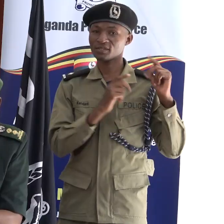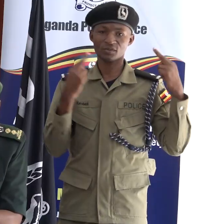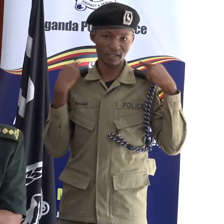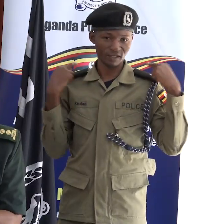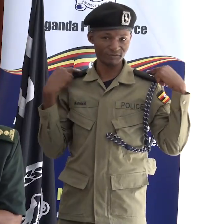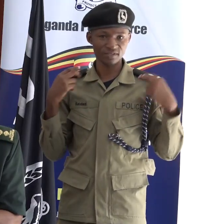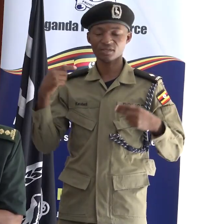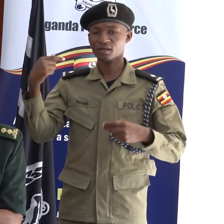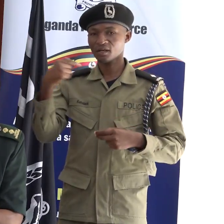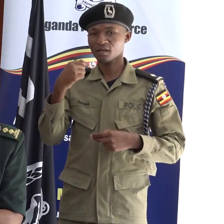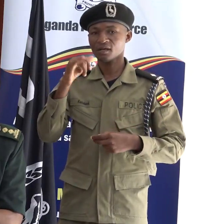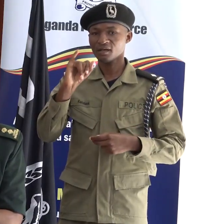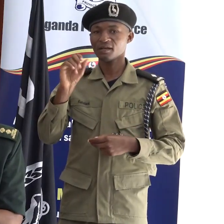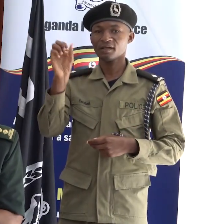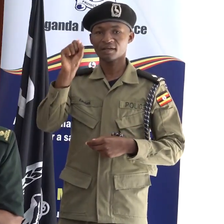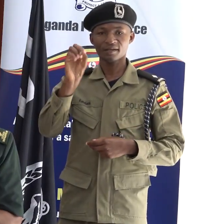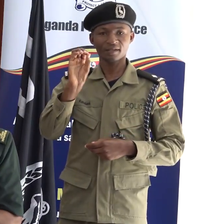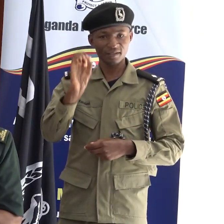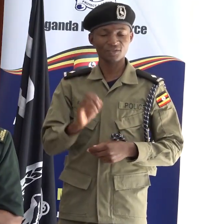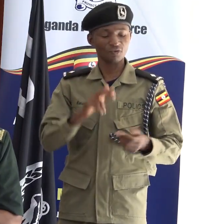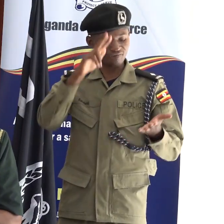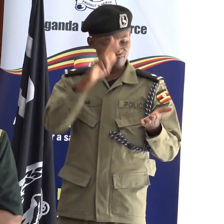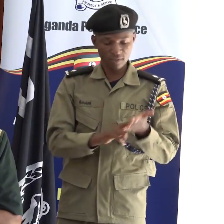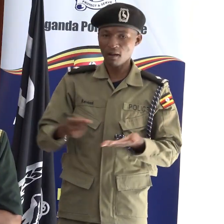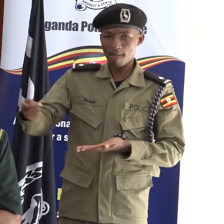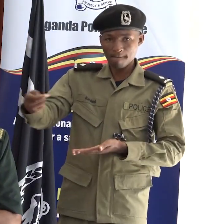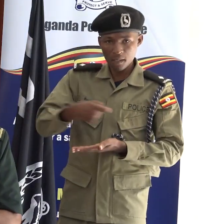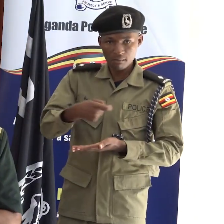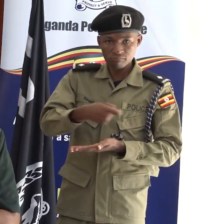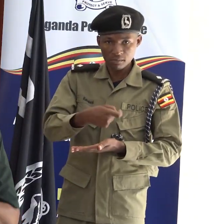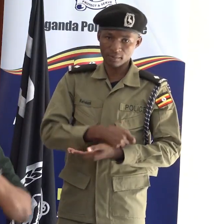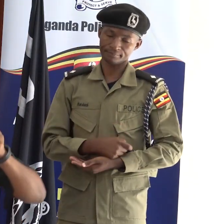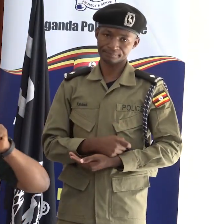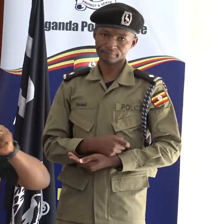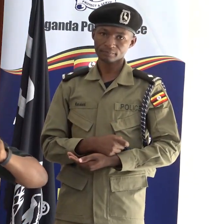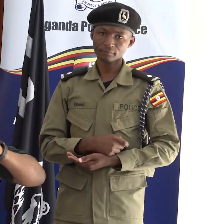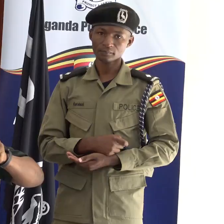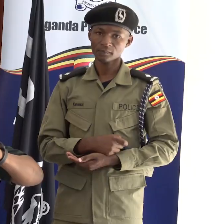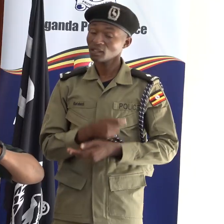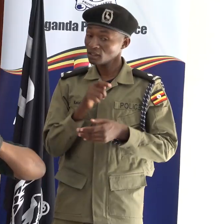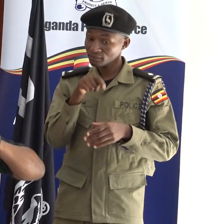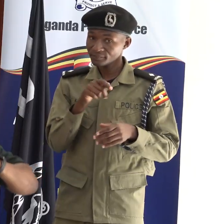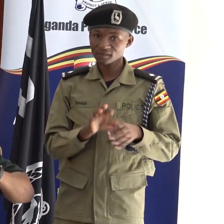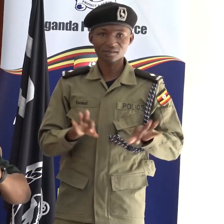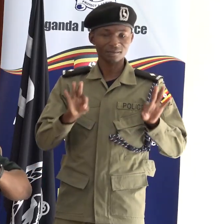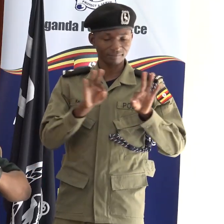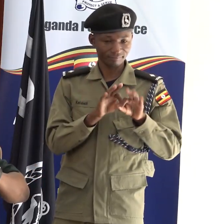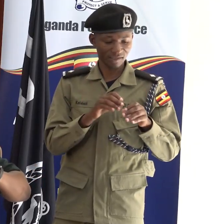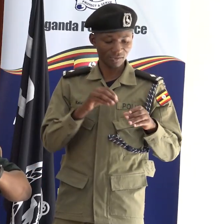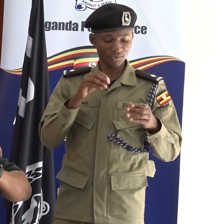officer endorse, and on it, this is very important, put NIN.